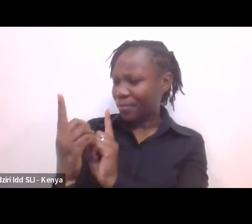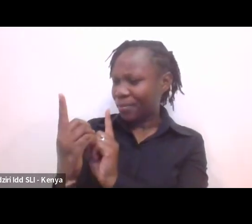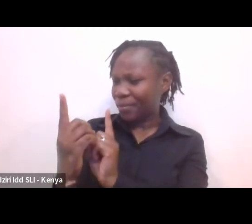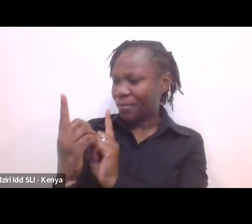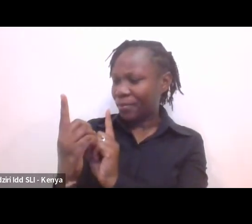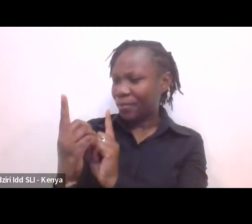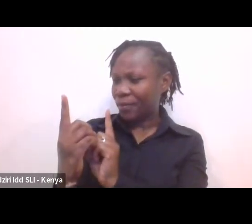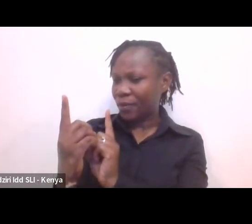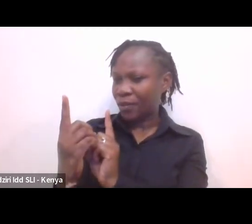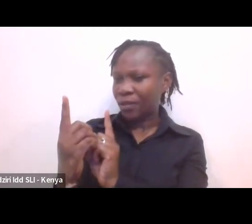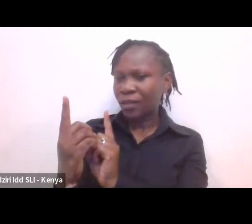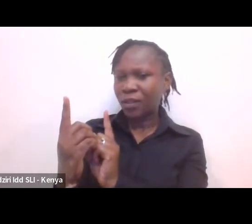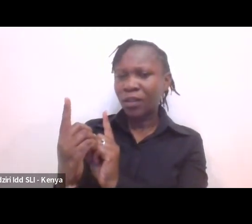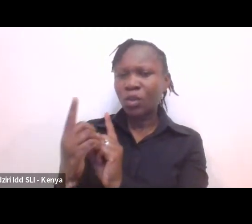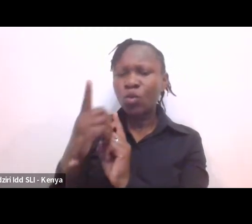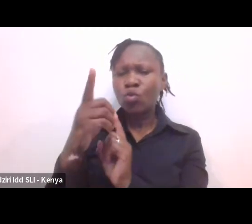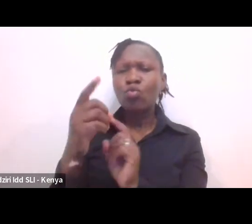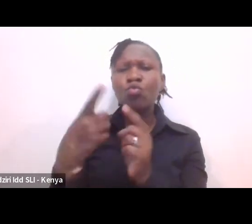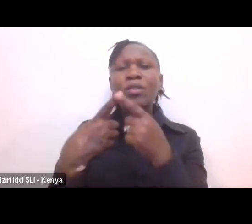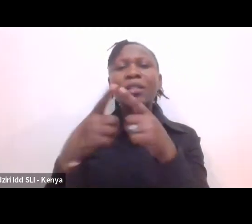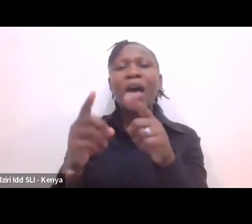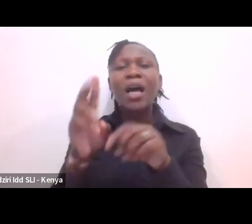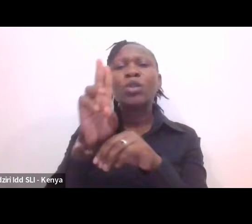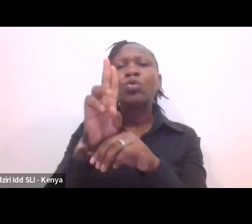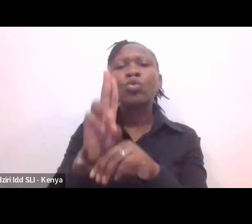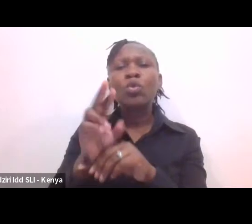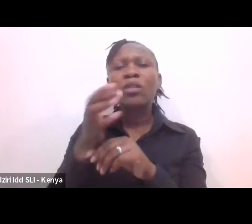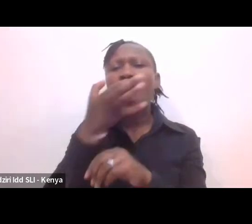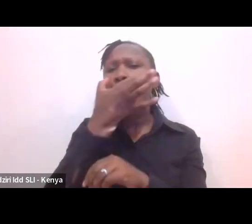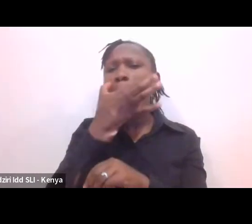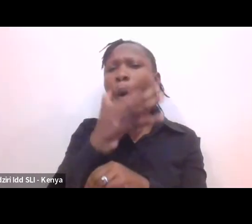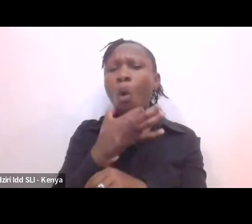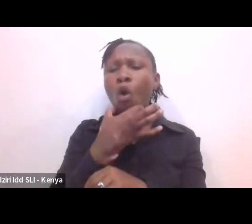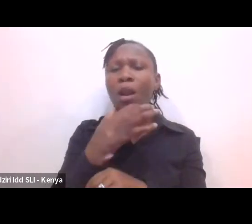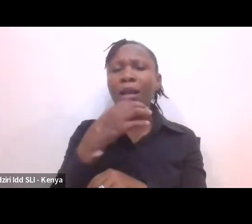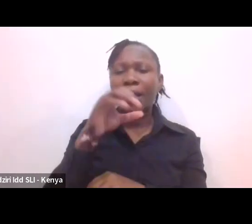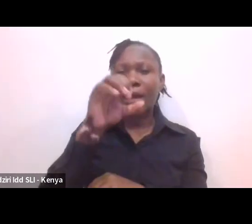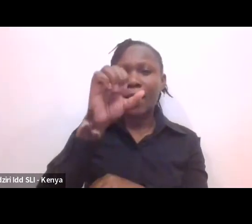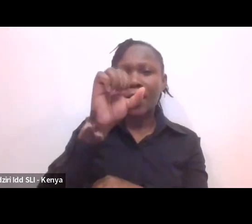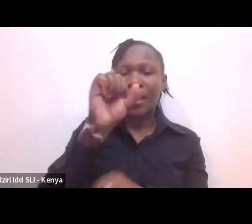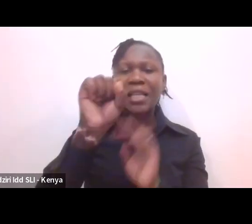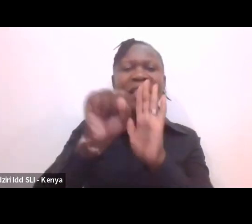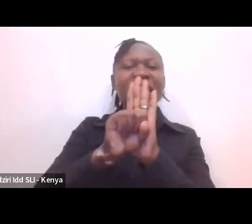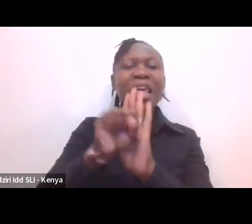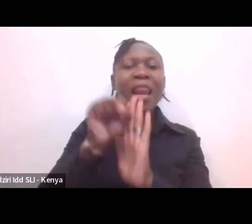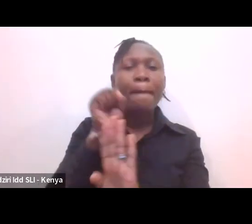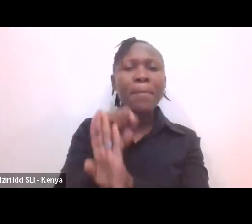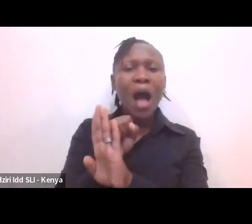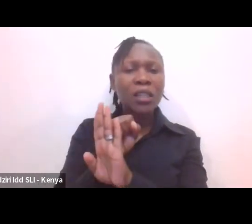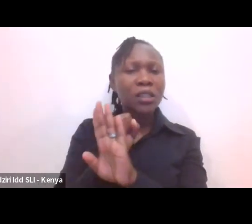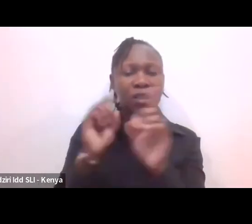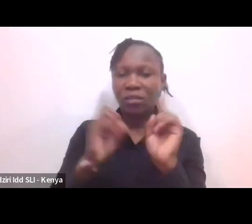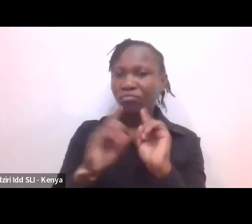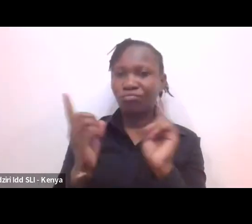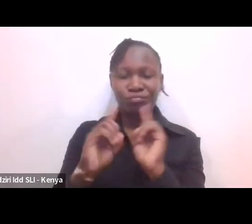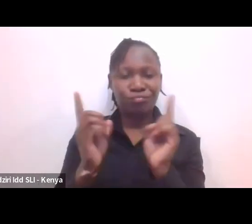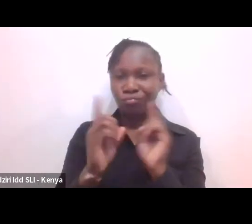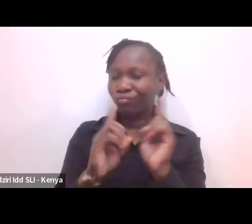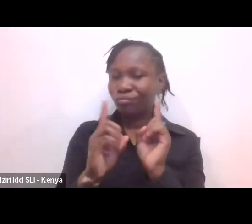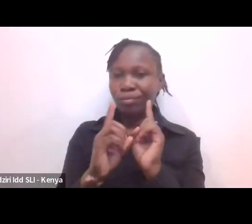into some pre-existing scheme of work or syllabus. My first